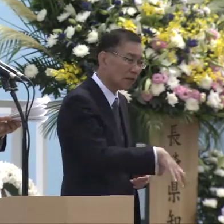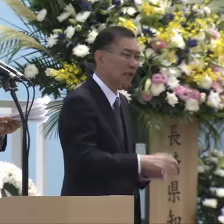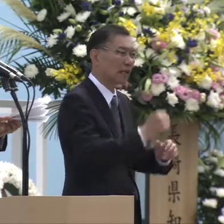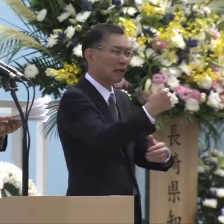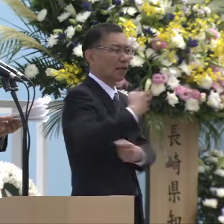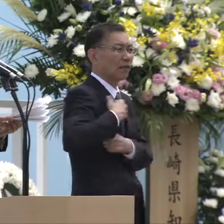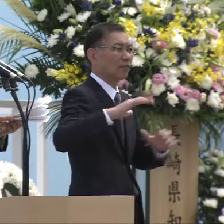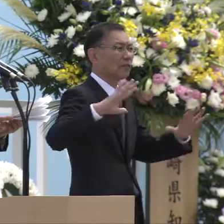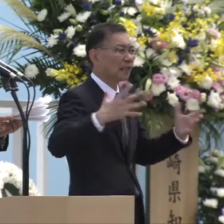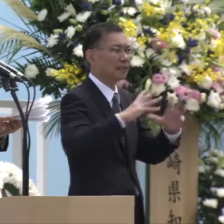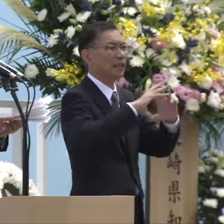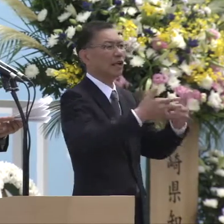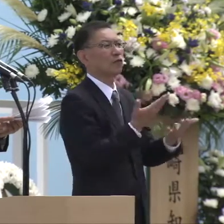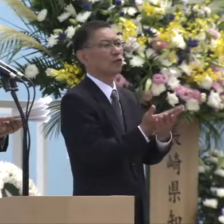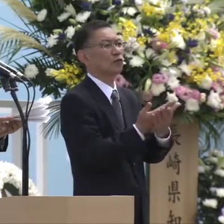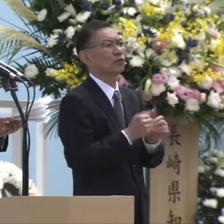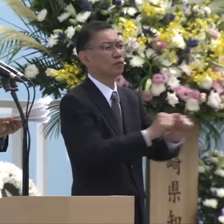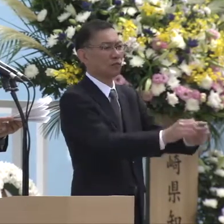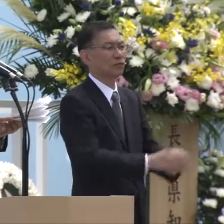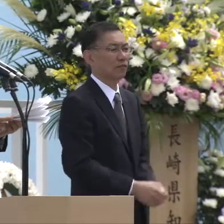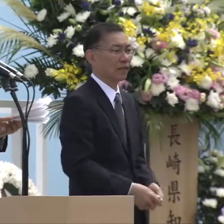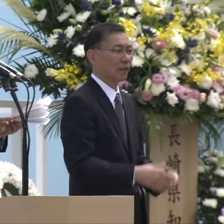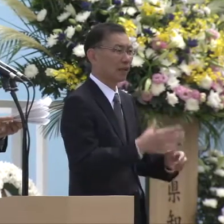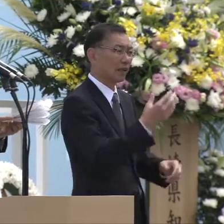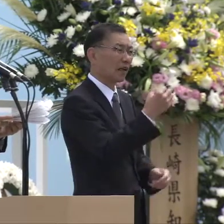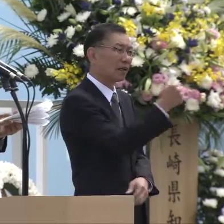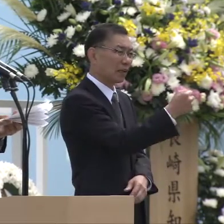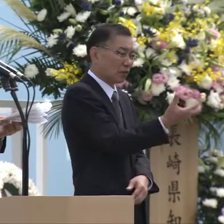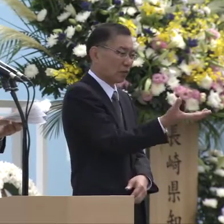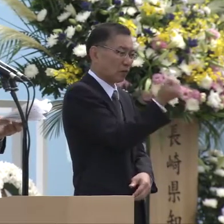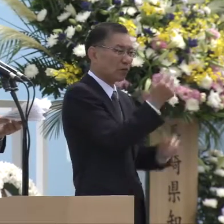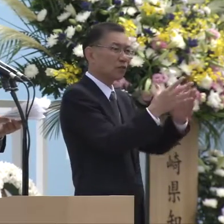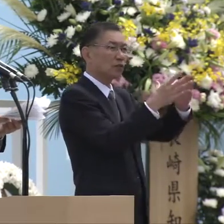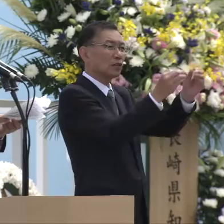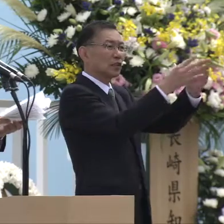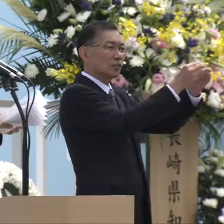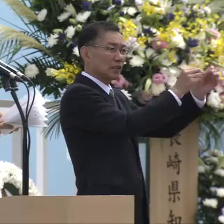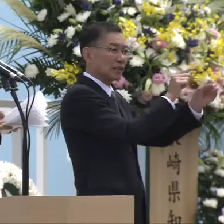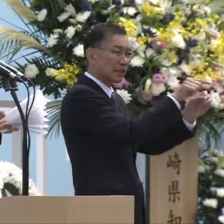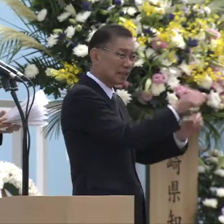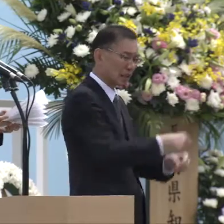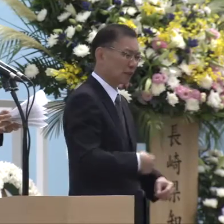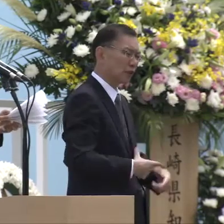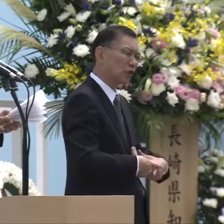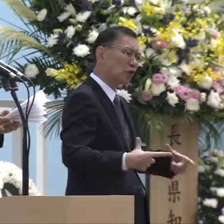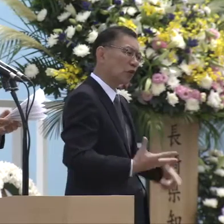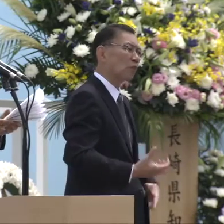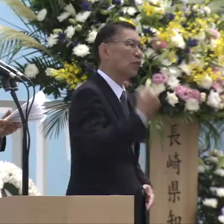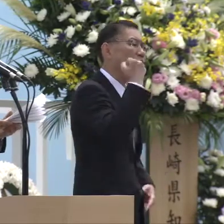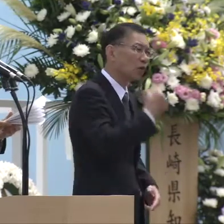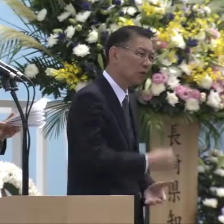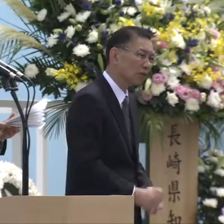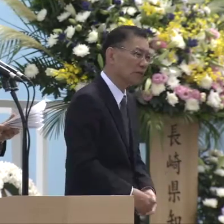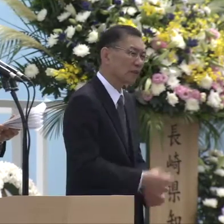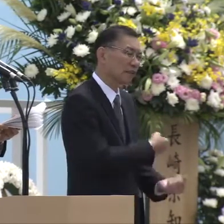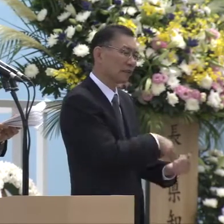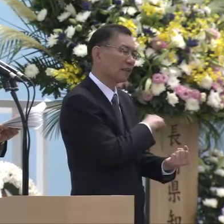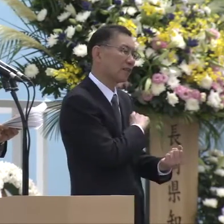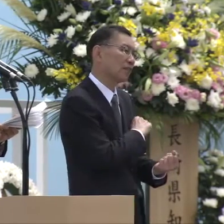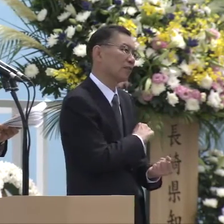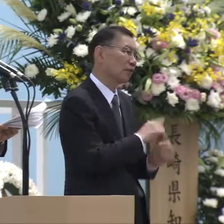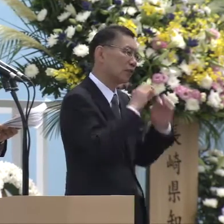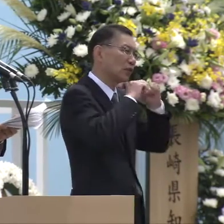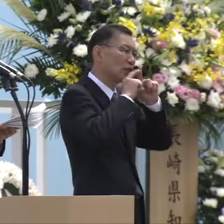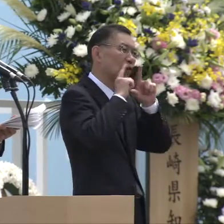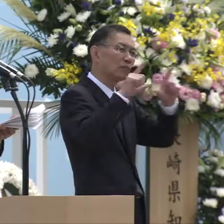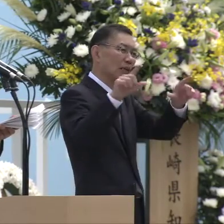of atomic bomb survivors, appealed to the world to pursue a world free of nuclear weapons and strongly urged countries holding